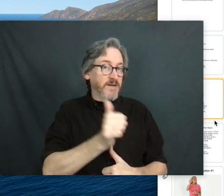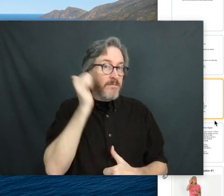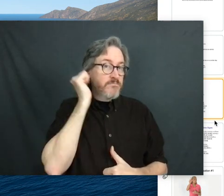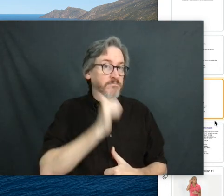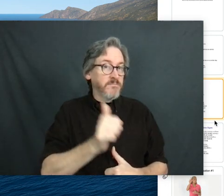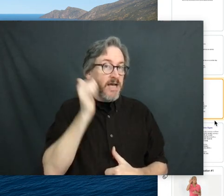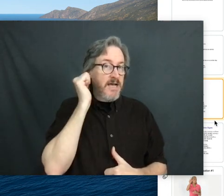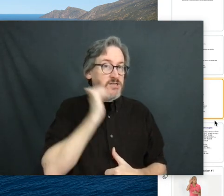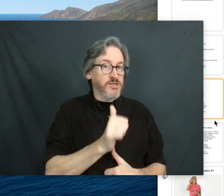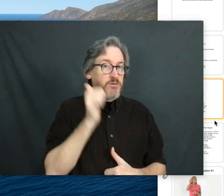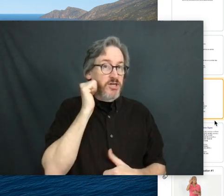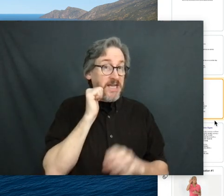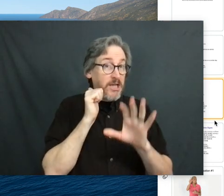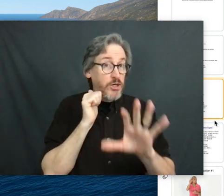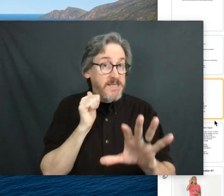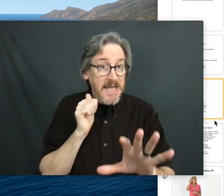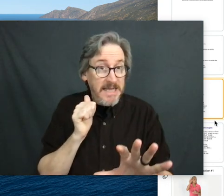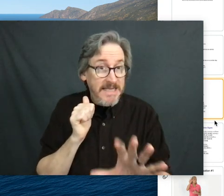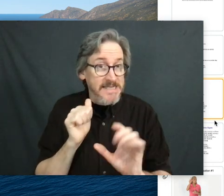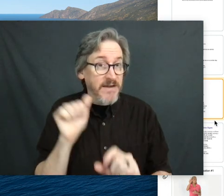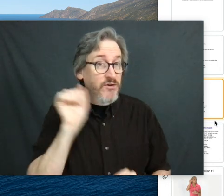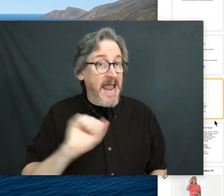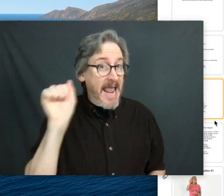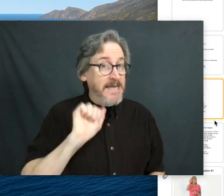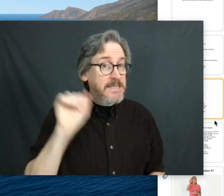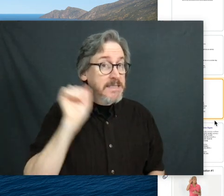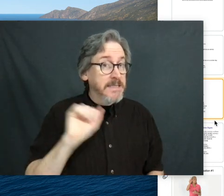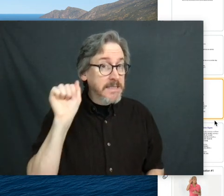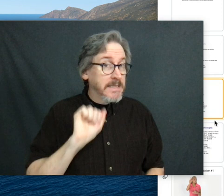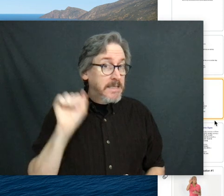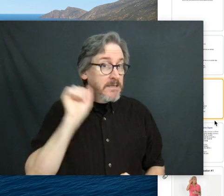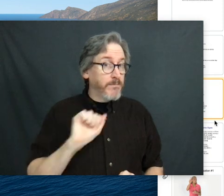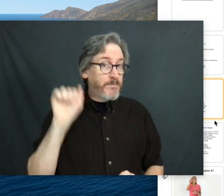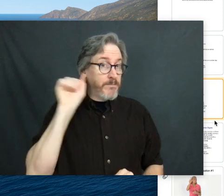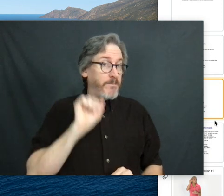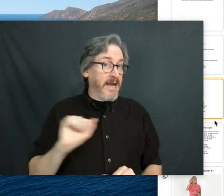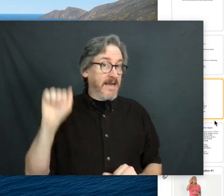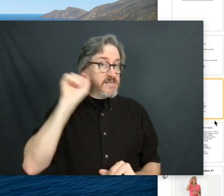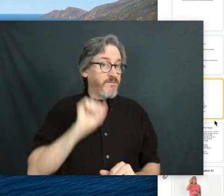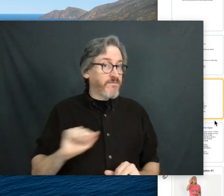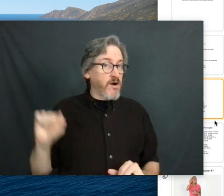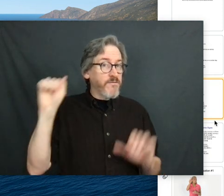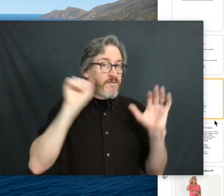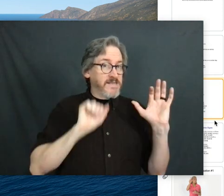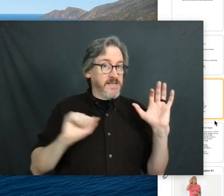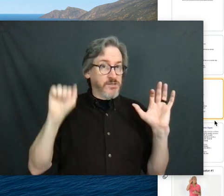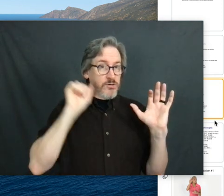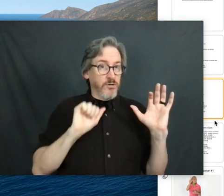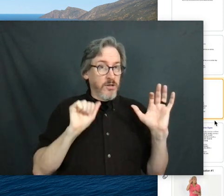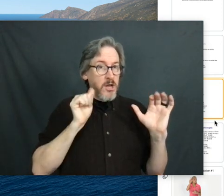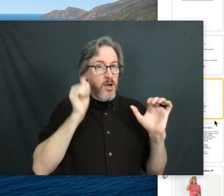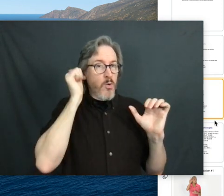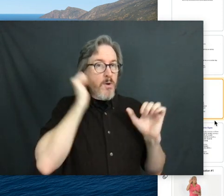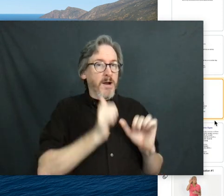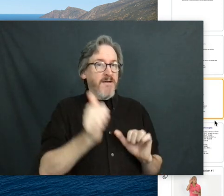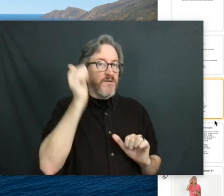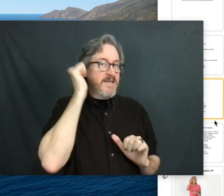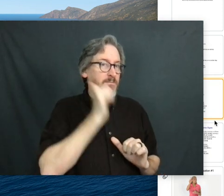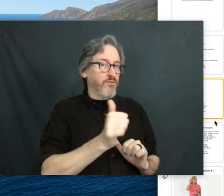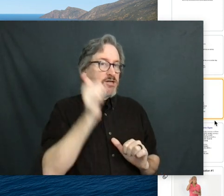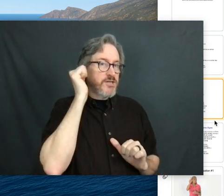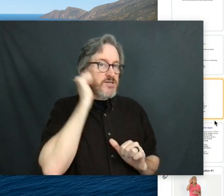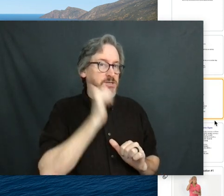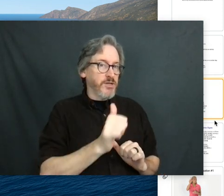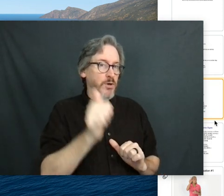is every day. And it's just brush. It looks a lot like the sign for ant, but ant is a front-facing circle where every